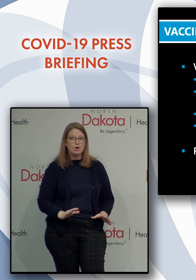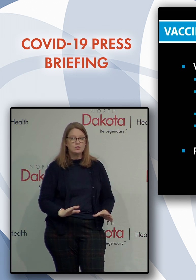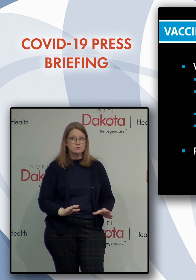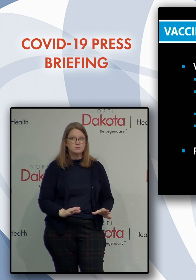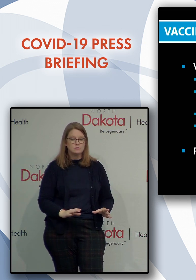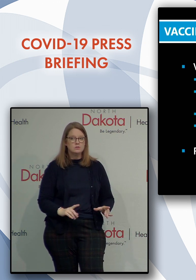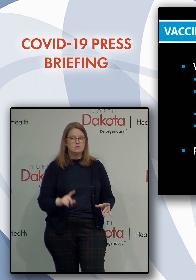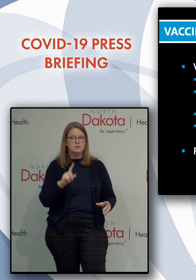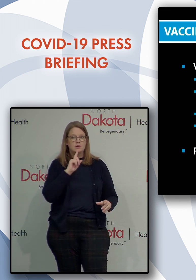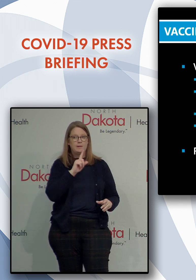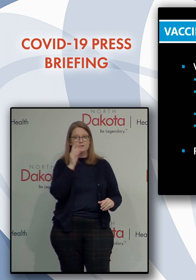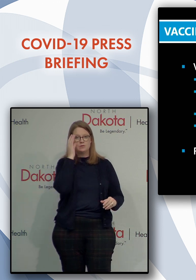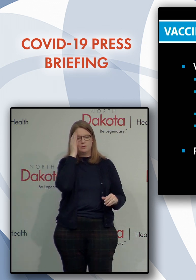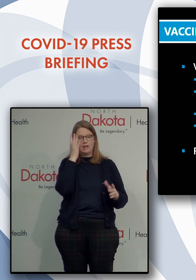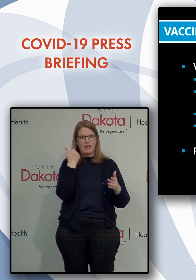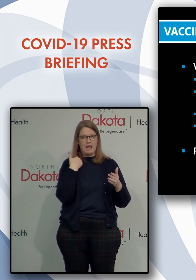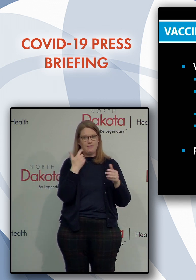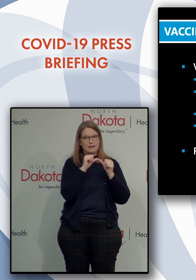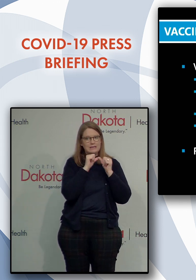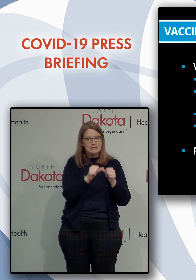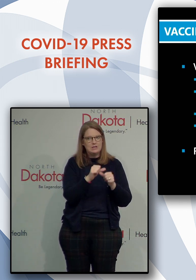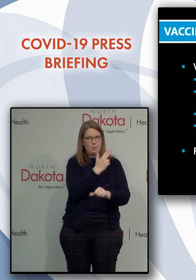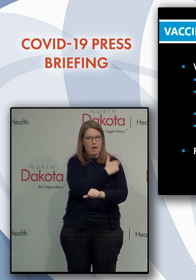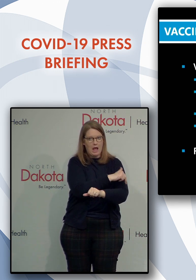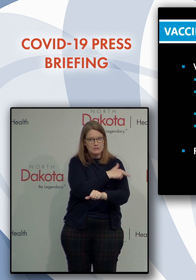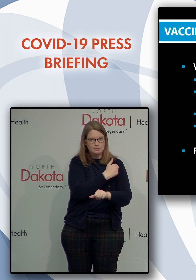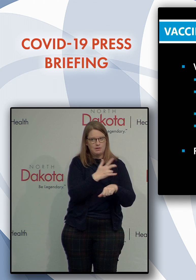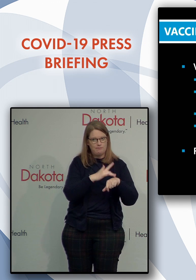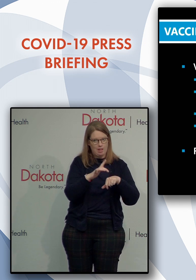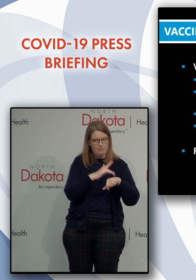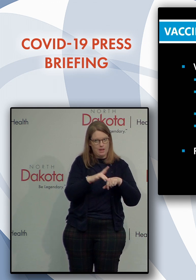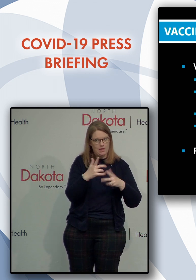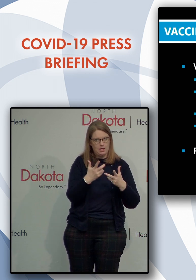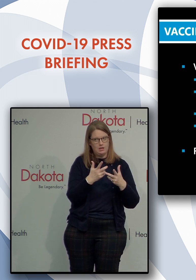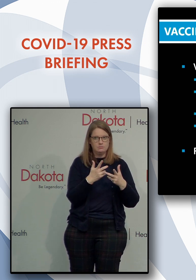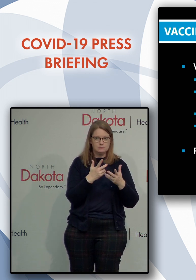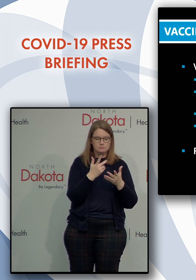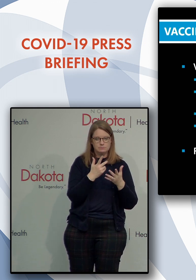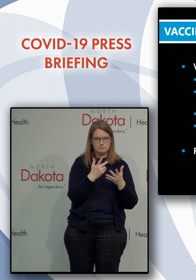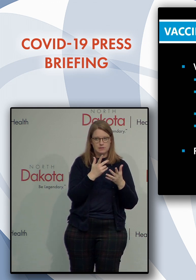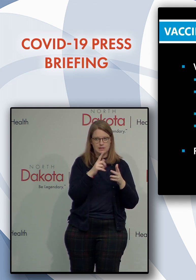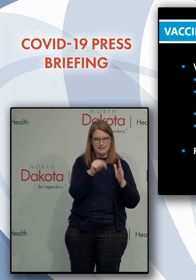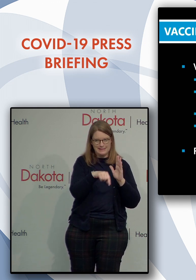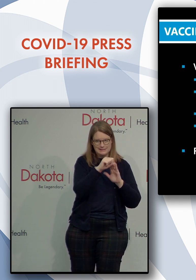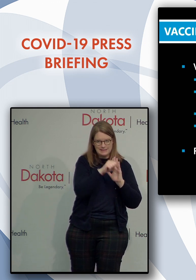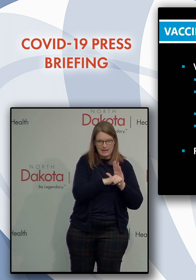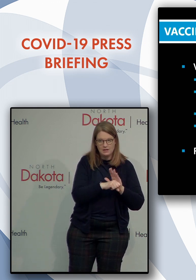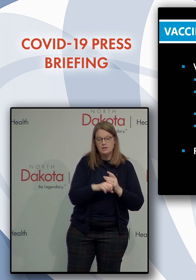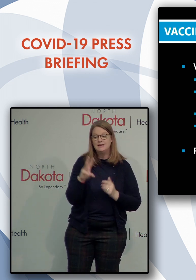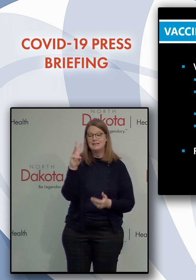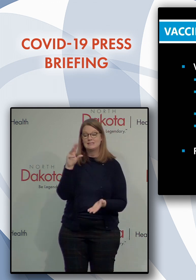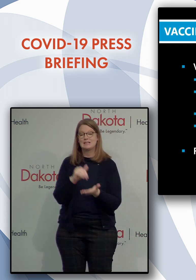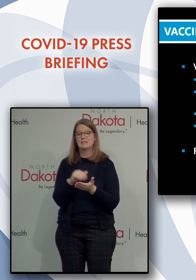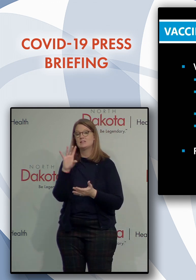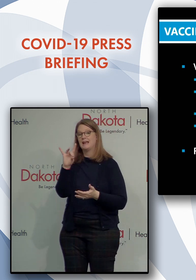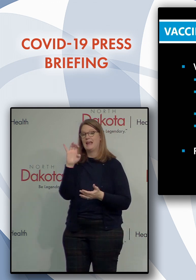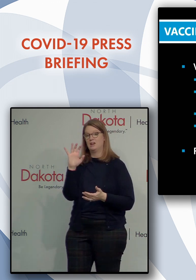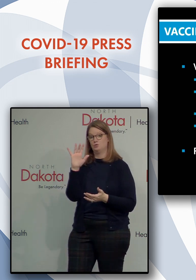have continued hospital capacity in the state. And